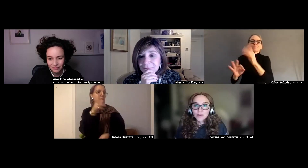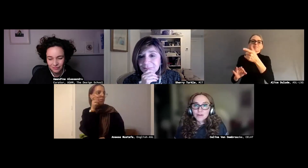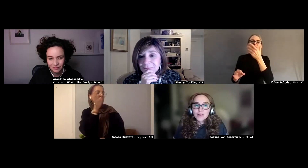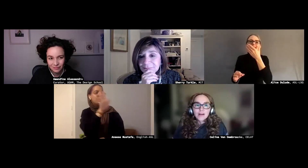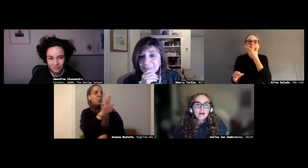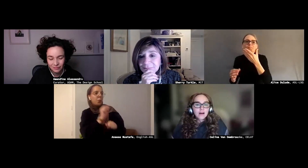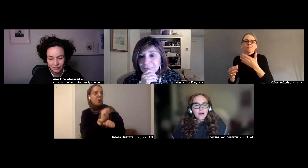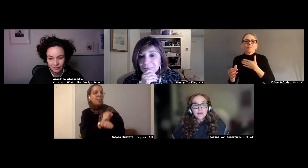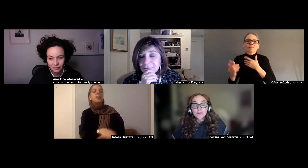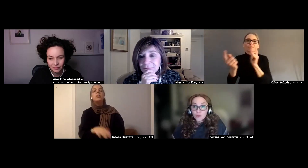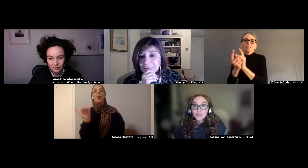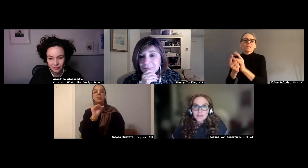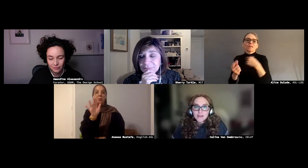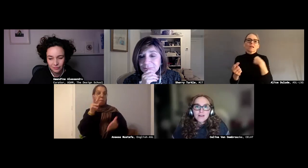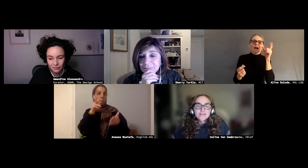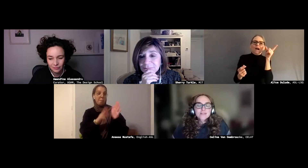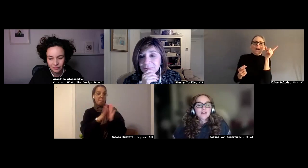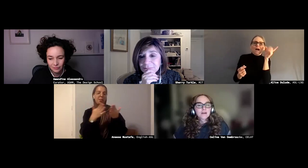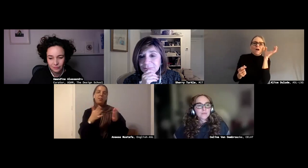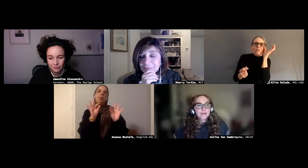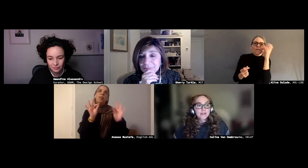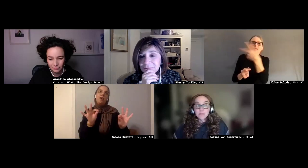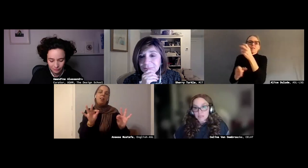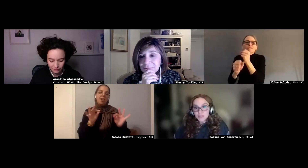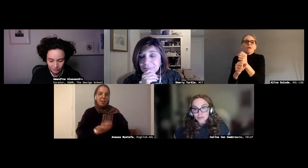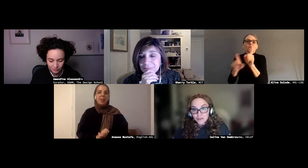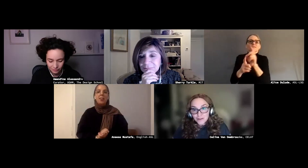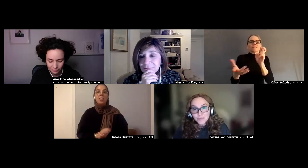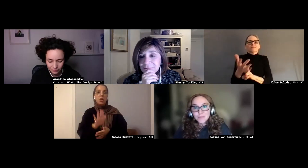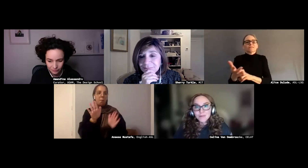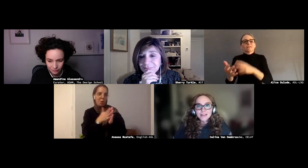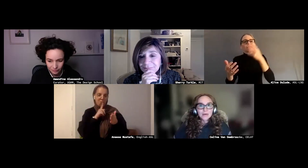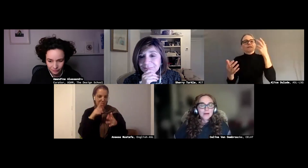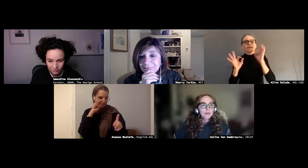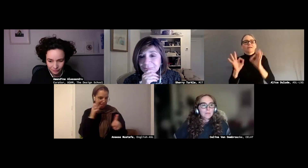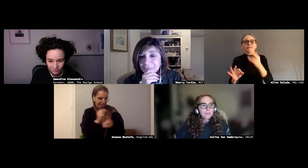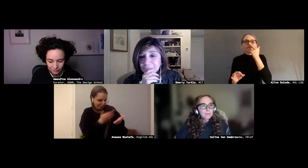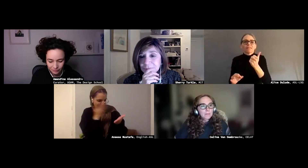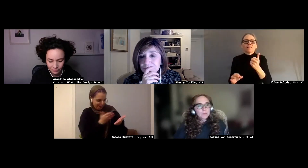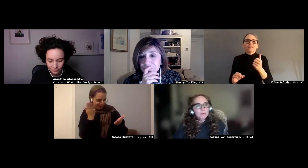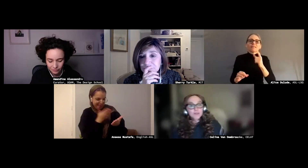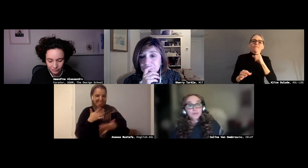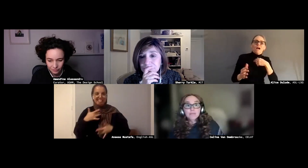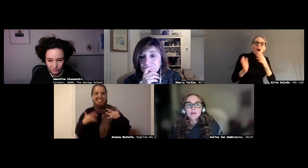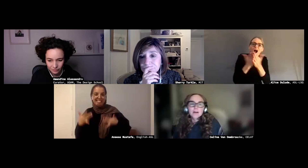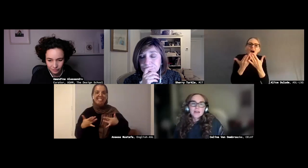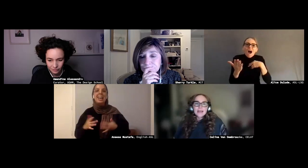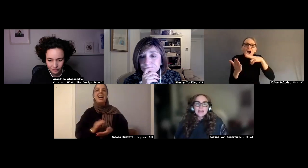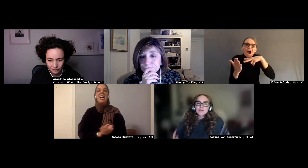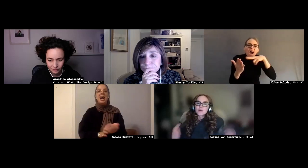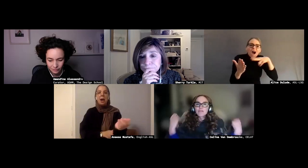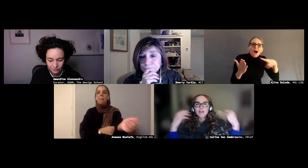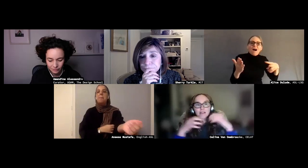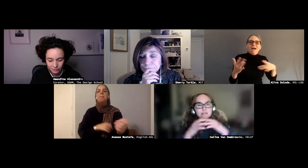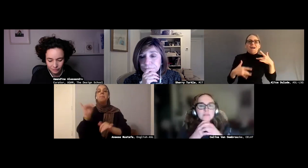book, not only because it is a page turner, really, but because we rarely get